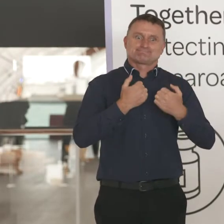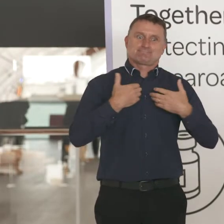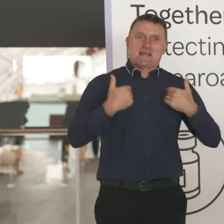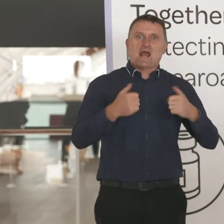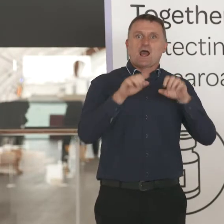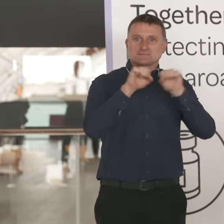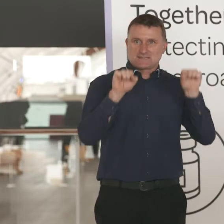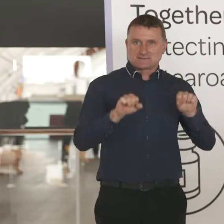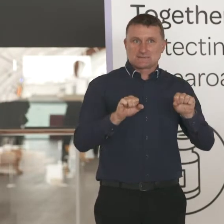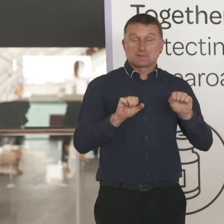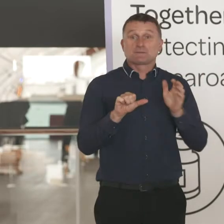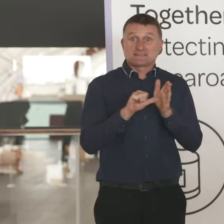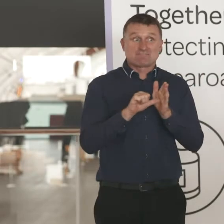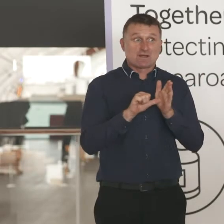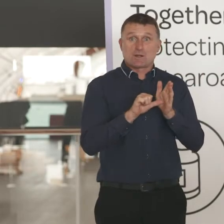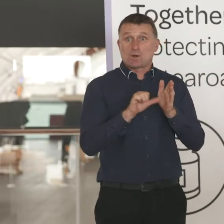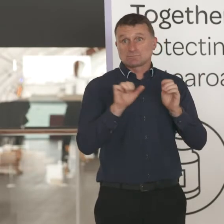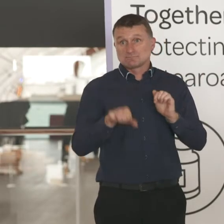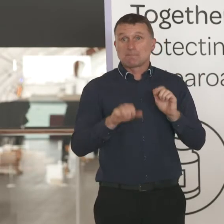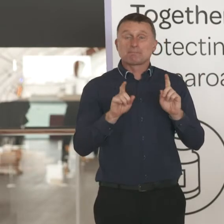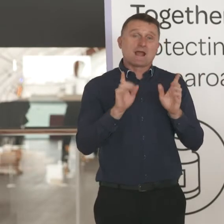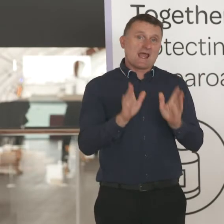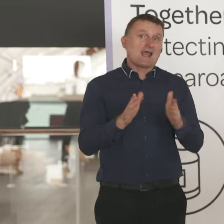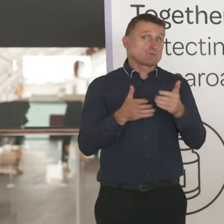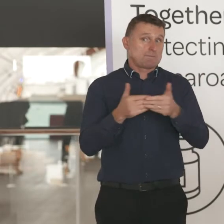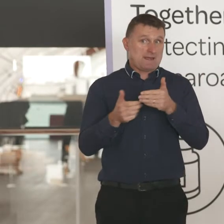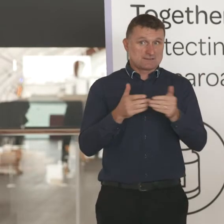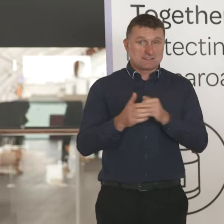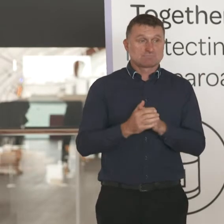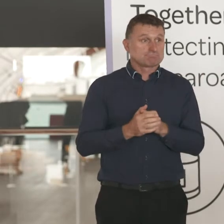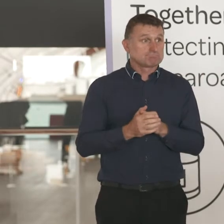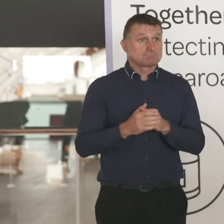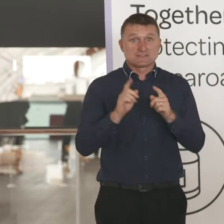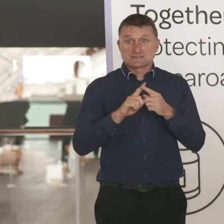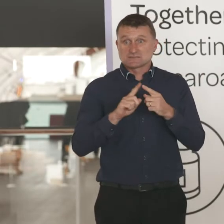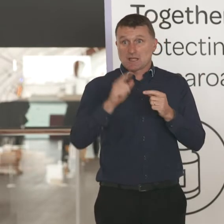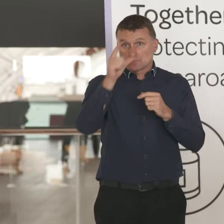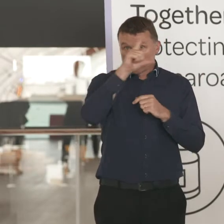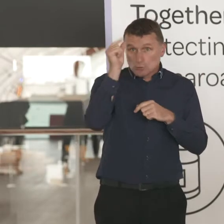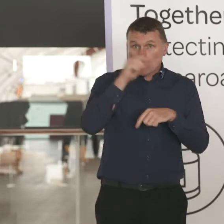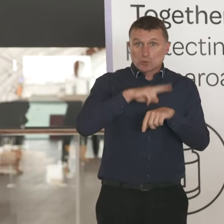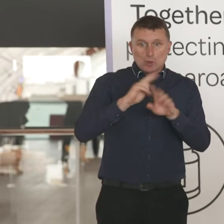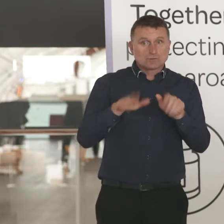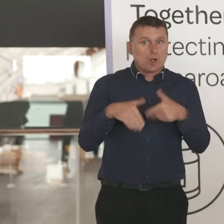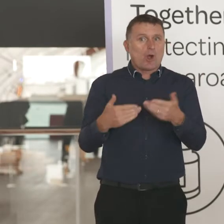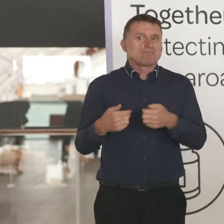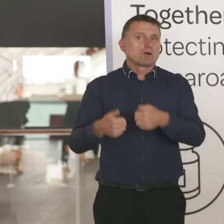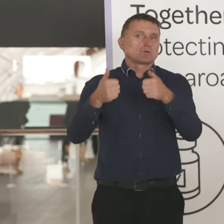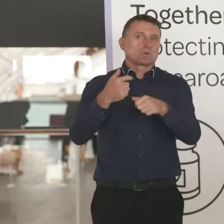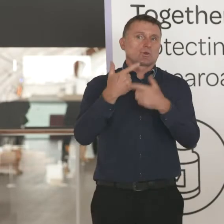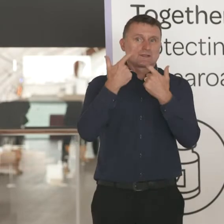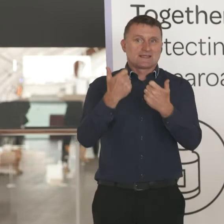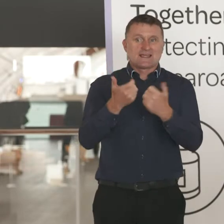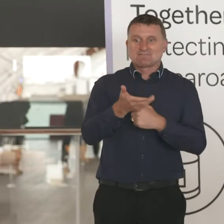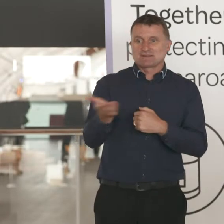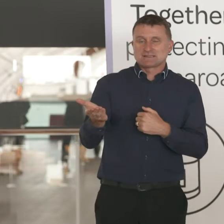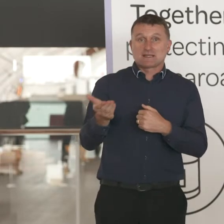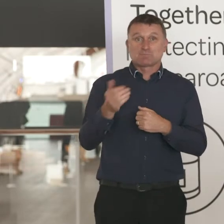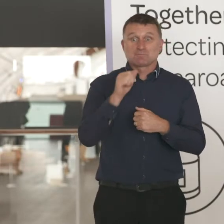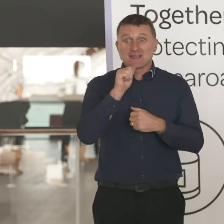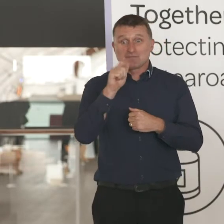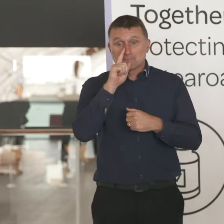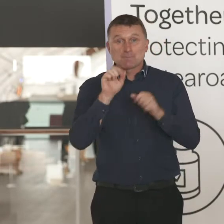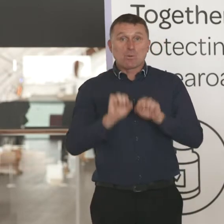need to manage that. They're still getting good care in those areas. Obviously, corridors are not